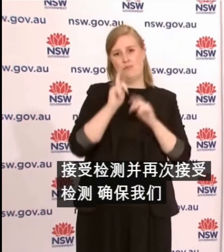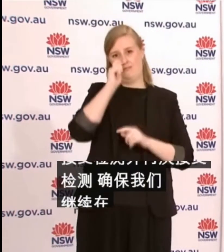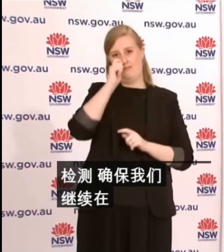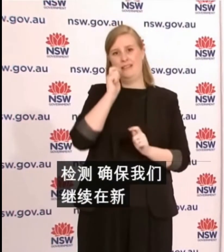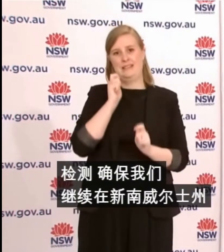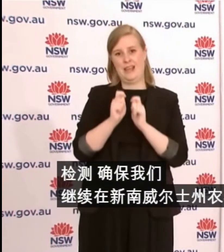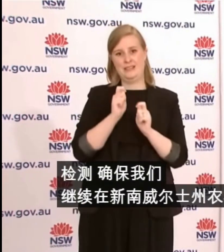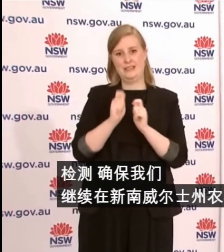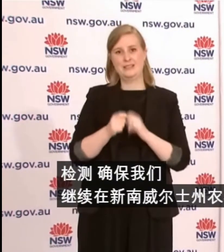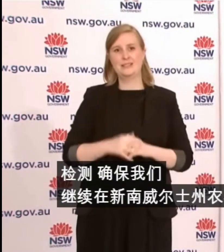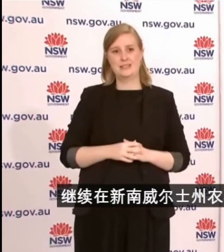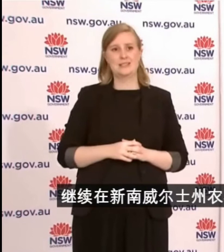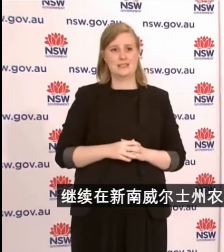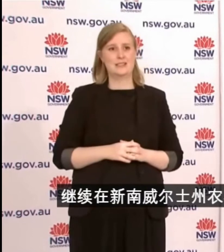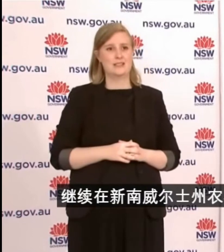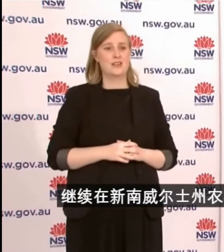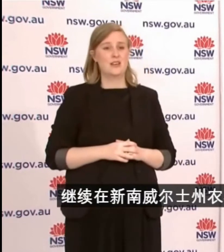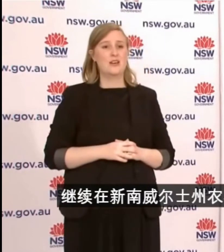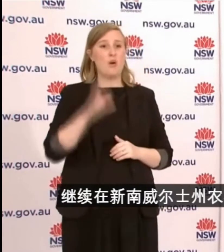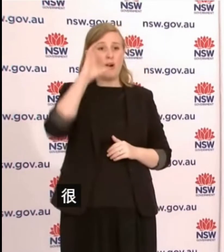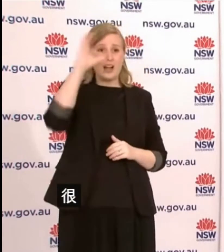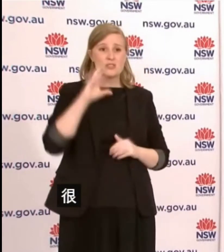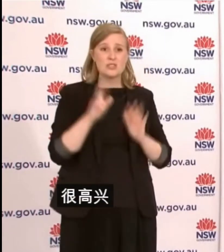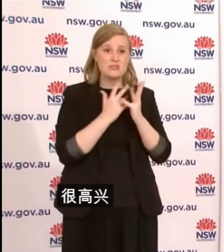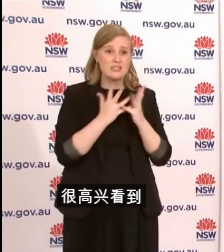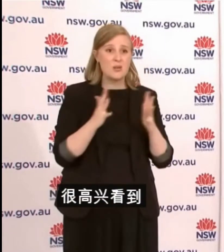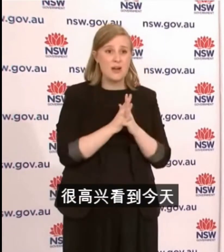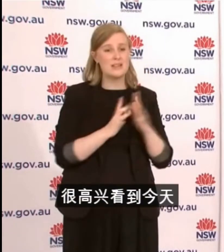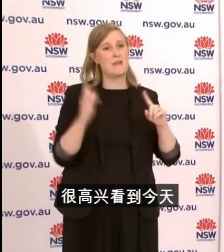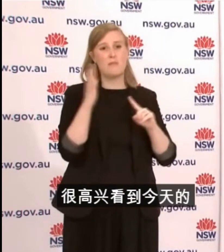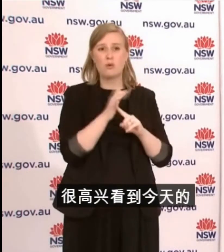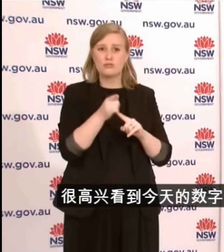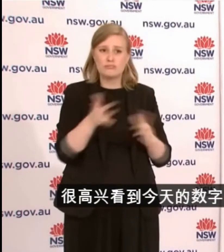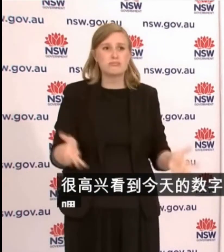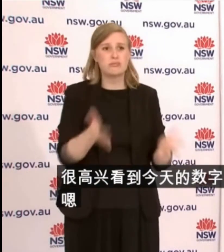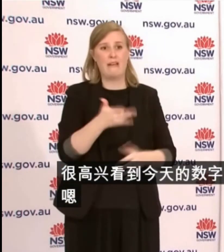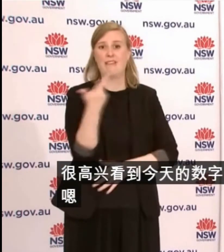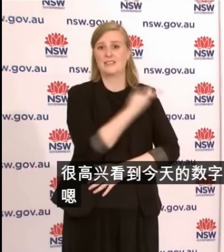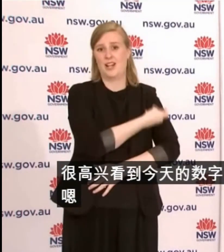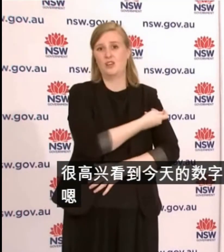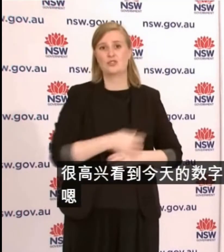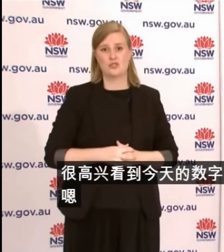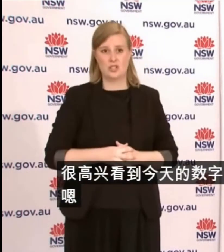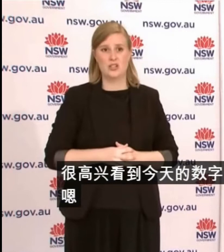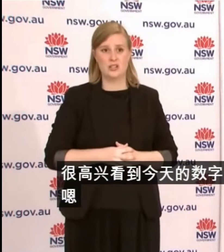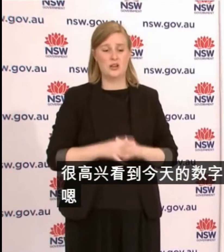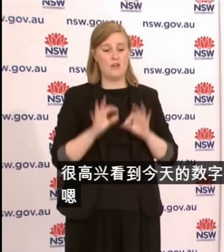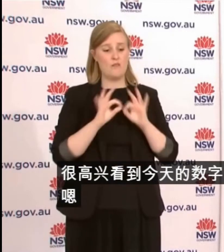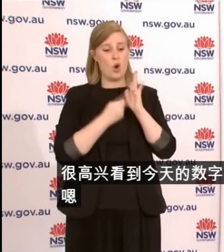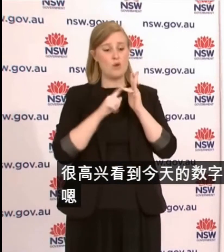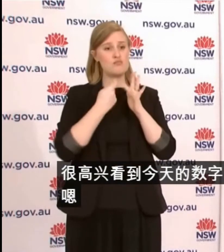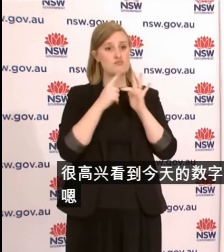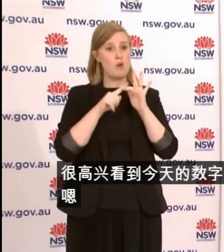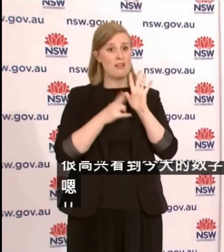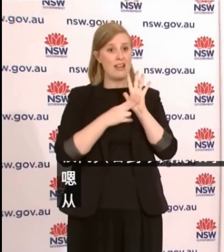we continue the vaccination race in regional and rural New South Wales. It's great to see the numbers today. I do want to call out Broken Hill, who have